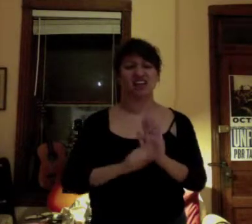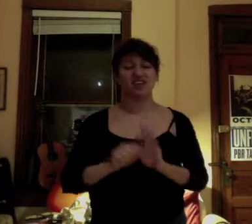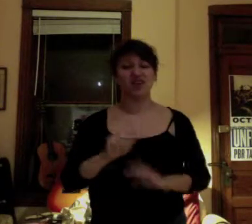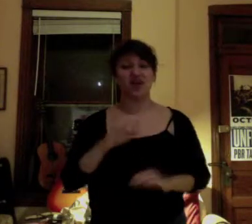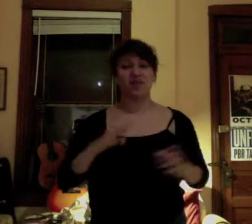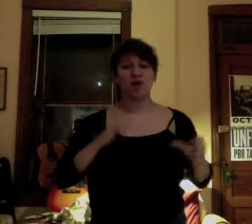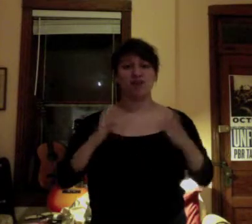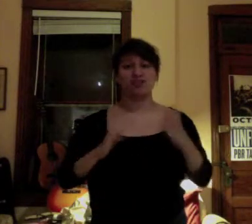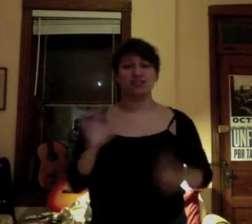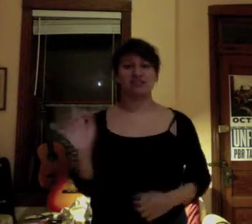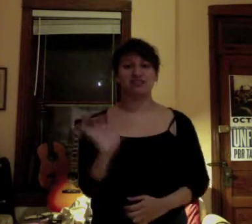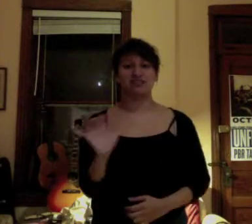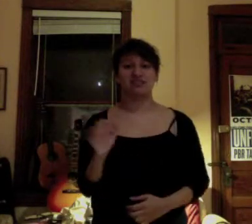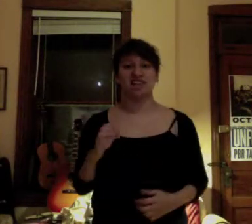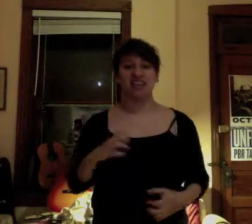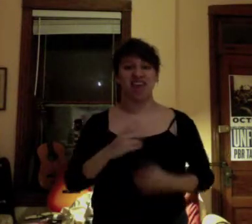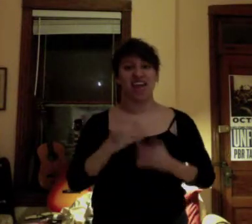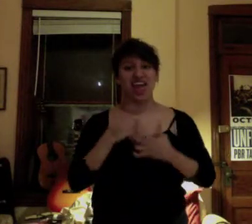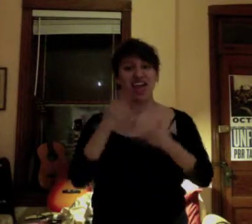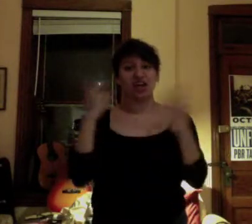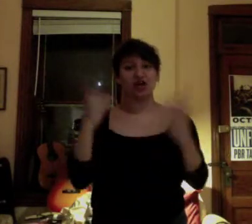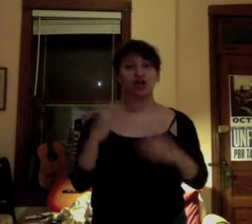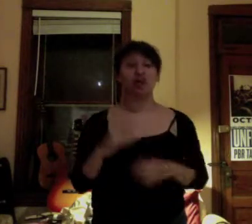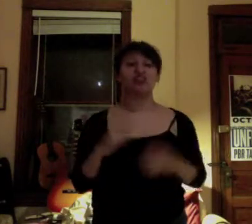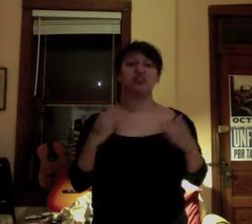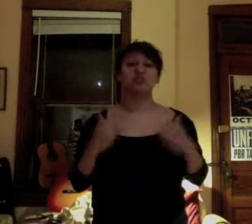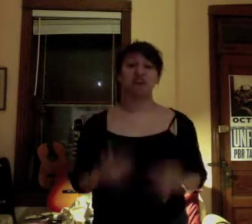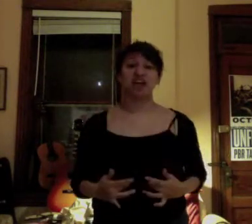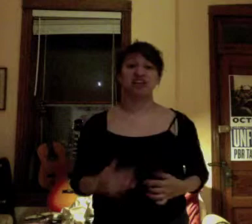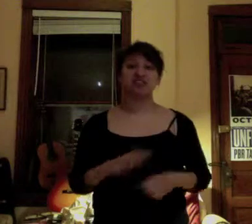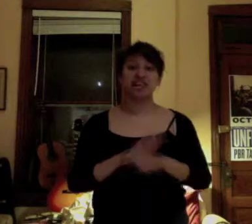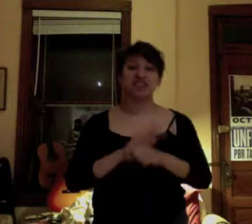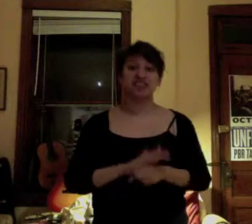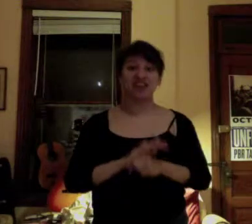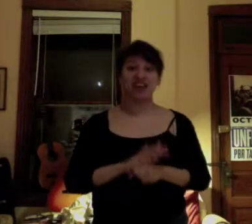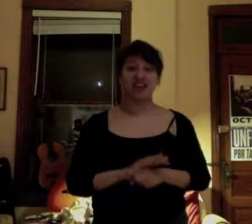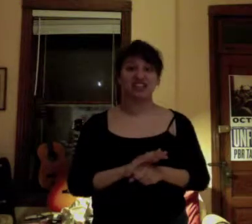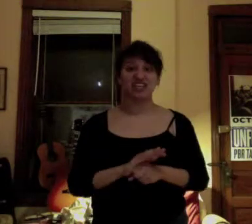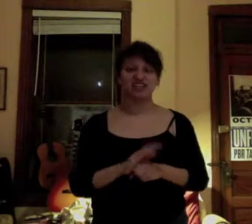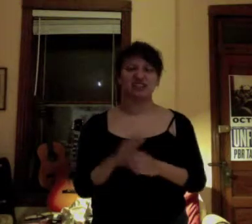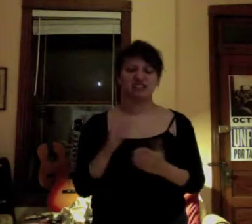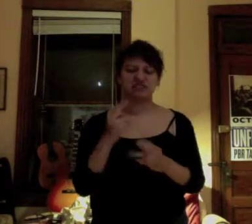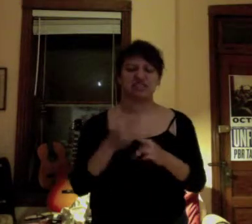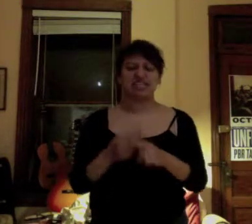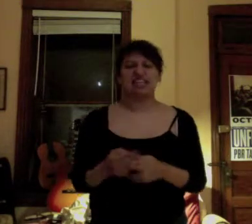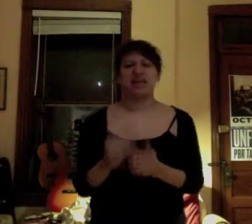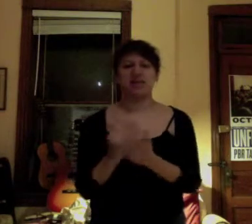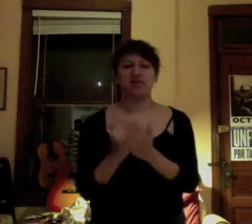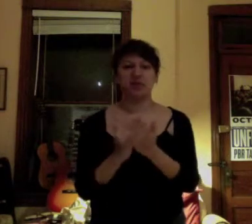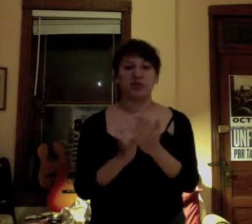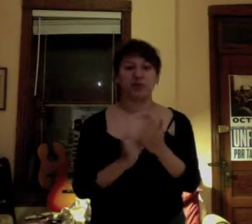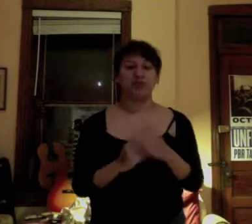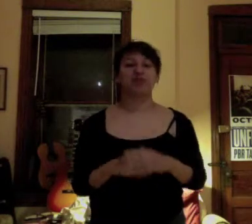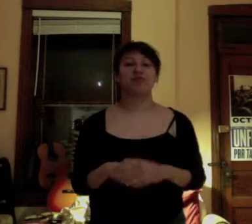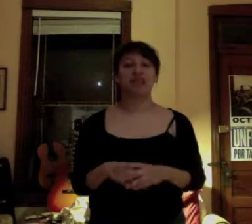anger, depression, anxiety, to name a few. It's important to recognize that these negative emotions that